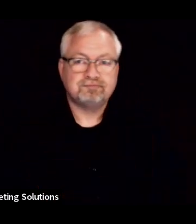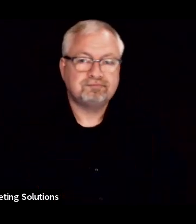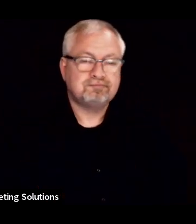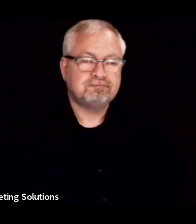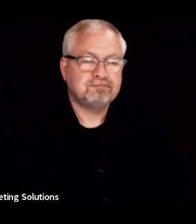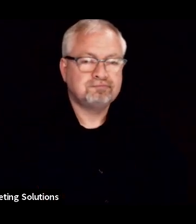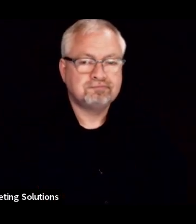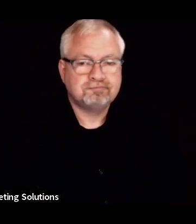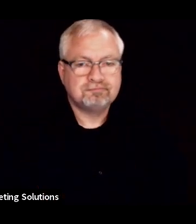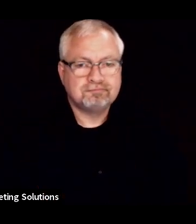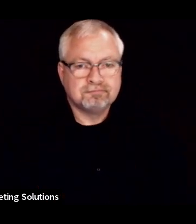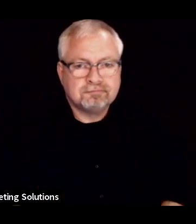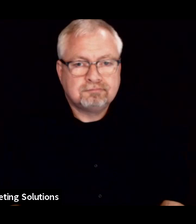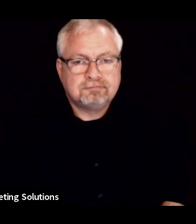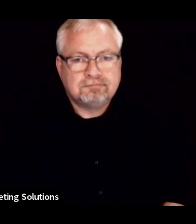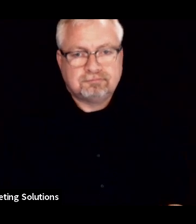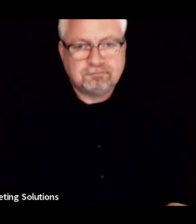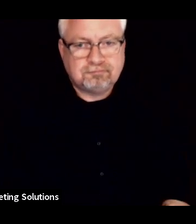Okay, so at this time,